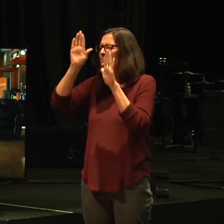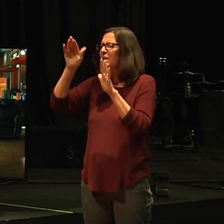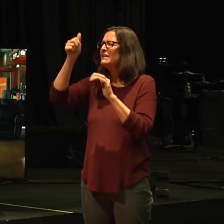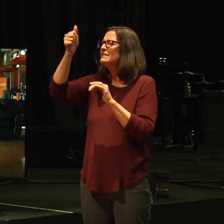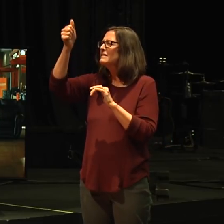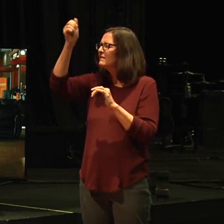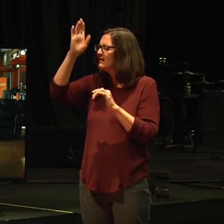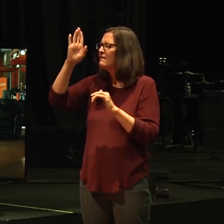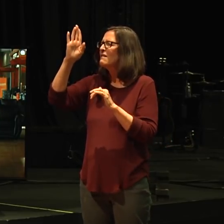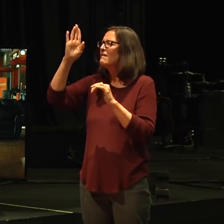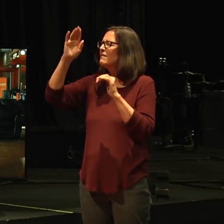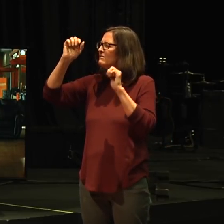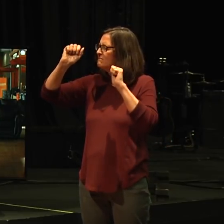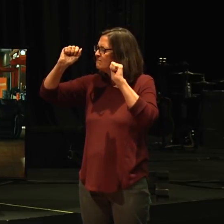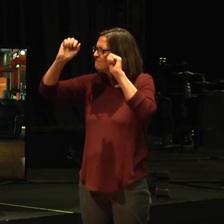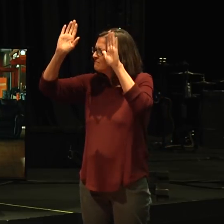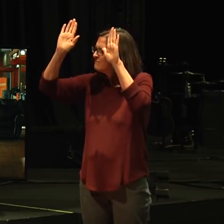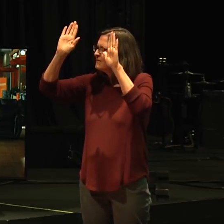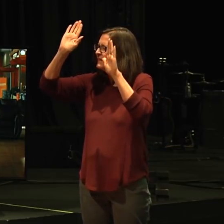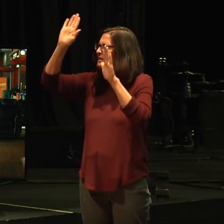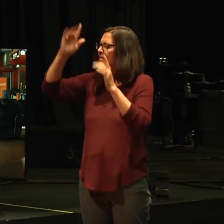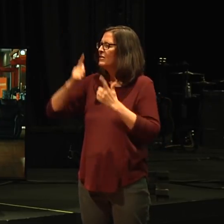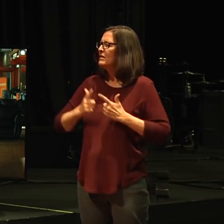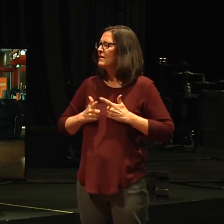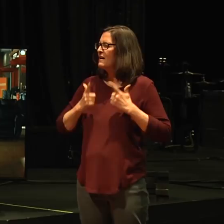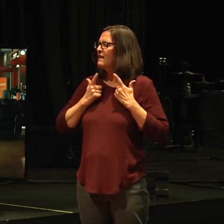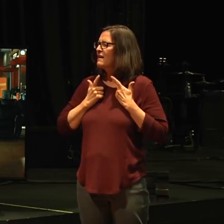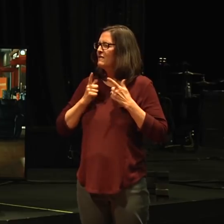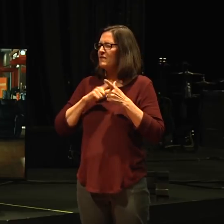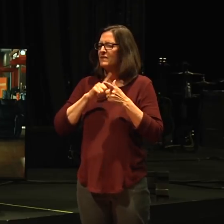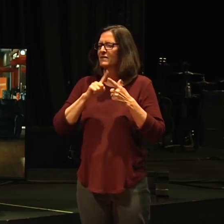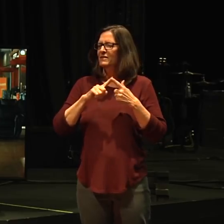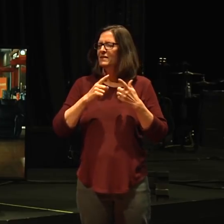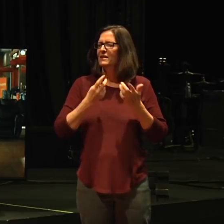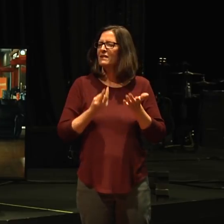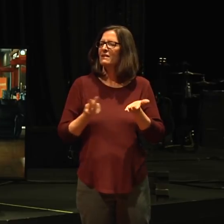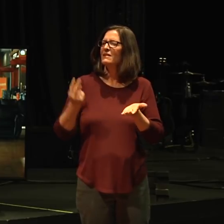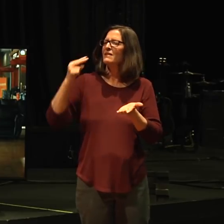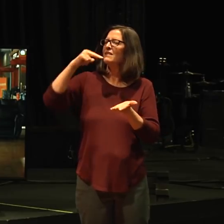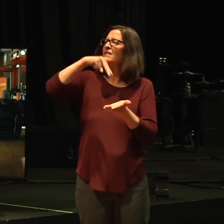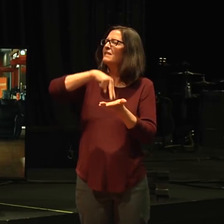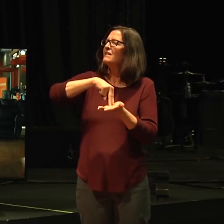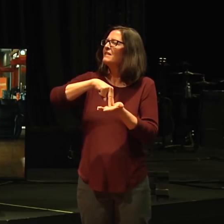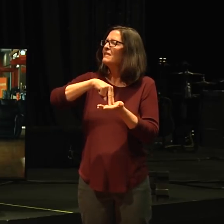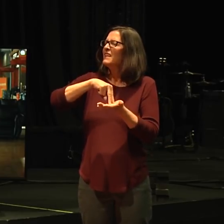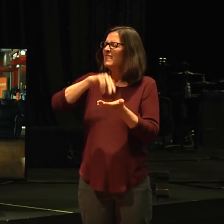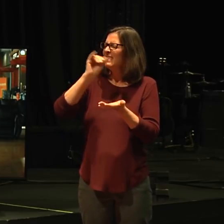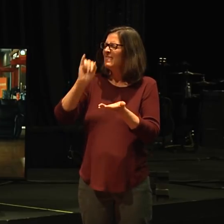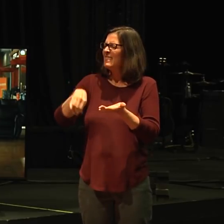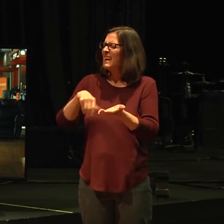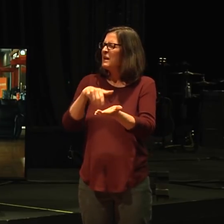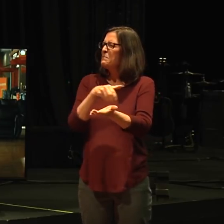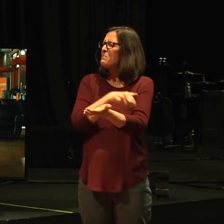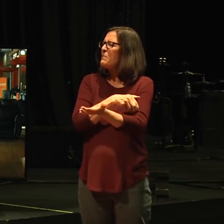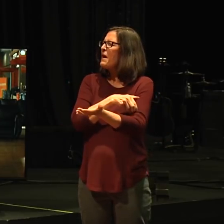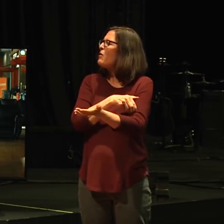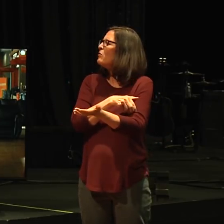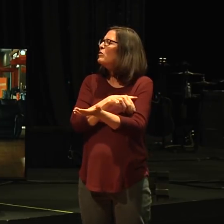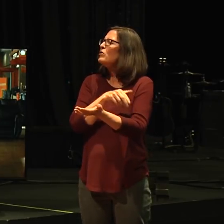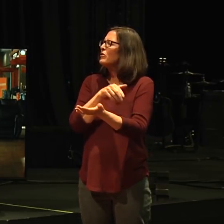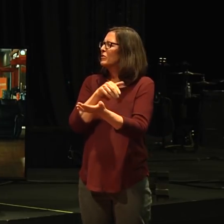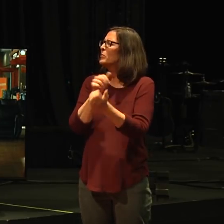that would lay down his own life and then take it back up in that power, your answer to all those questions is yes, I'm